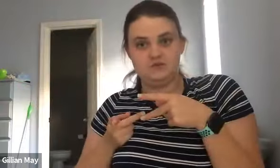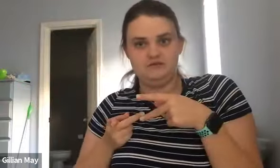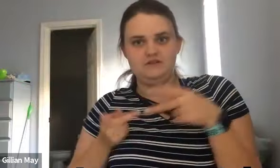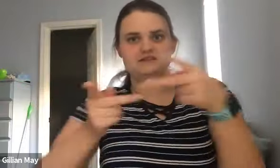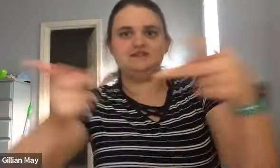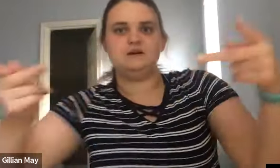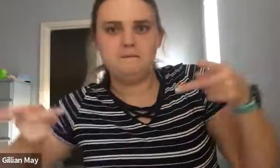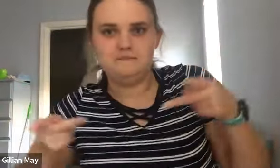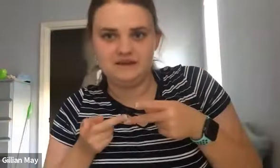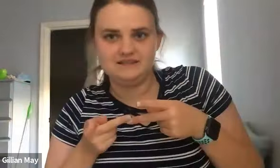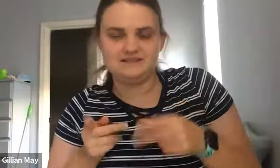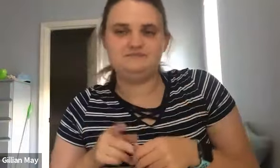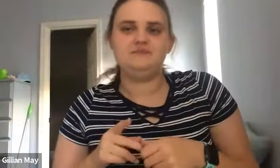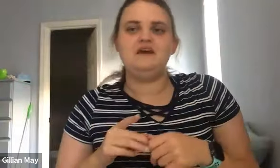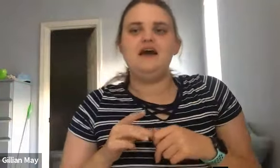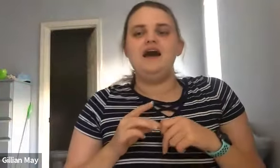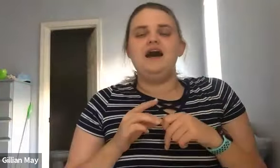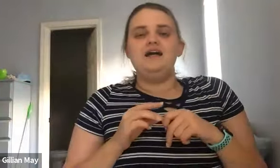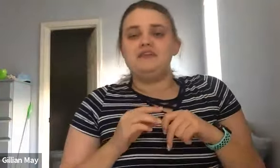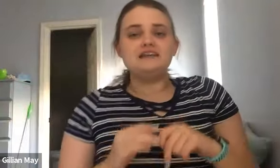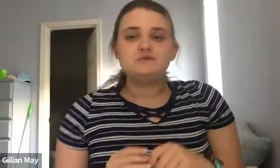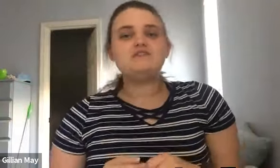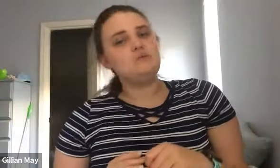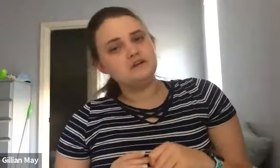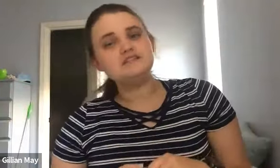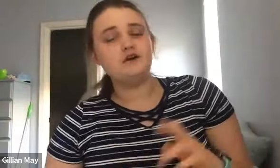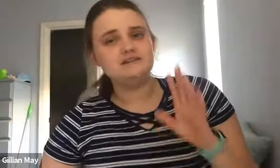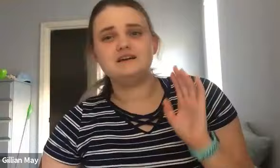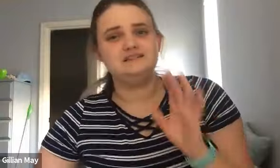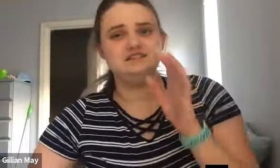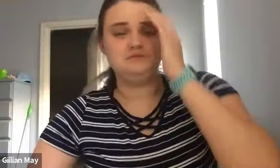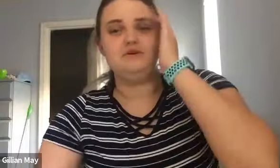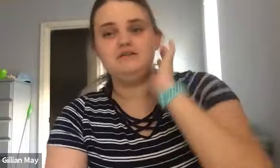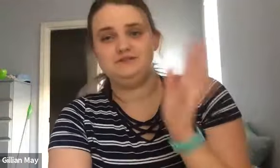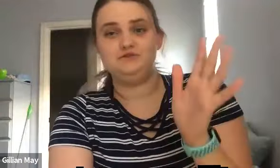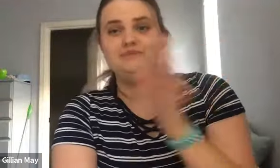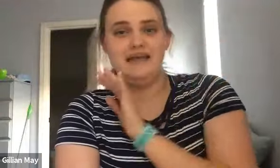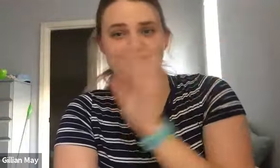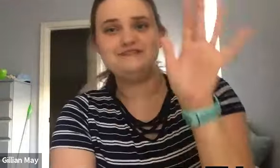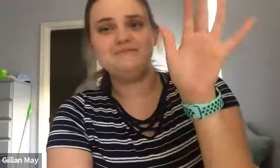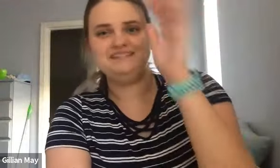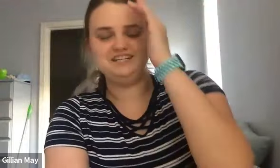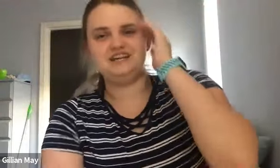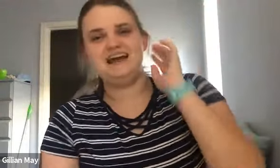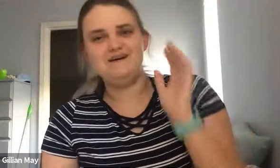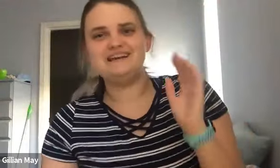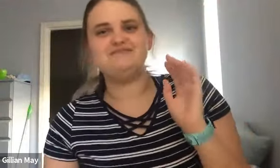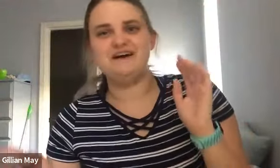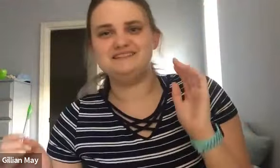middle of your lines. Place. That is one of the weirdest and hardest signs to do on Zoom. Every time I teach it, I always have to find some